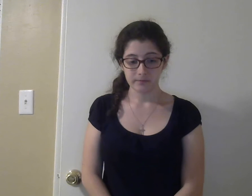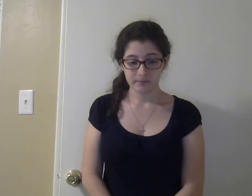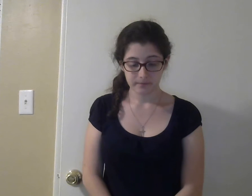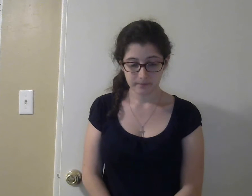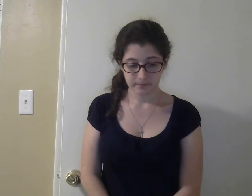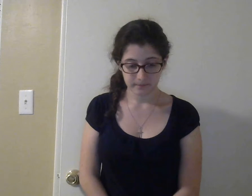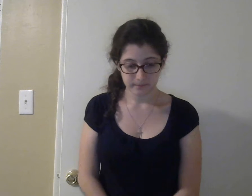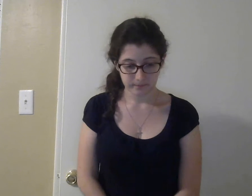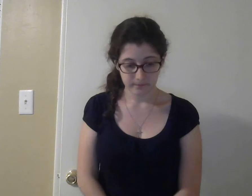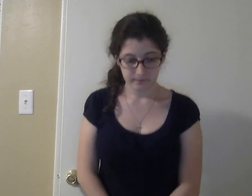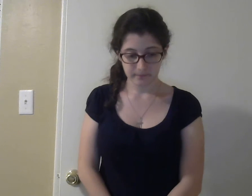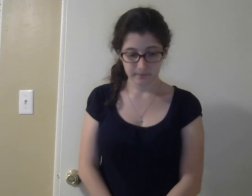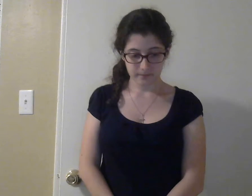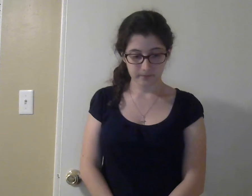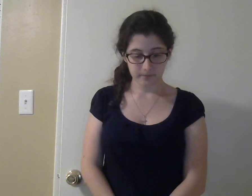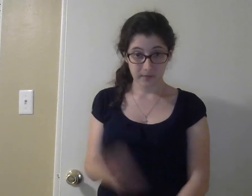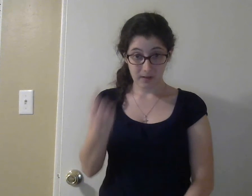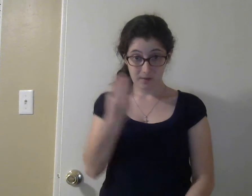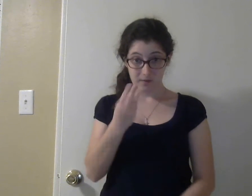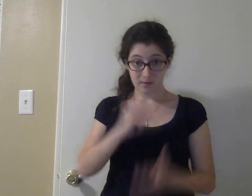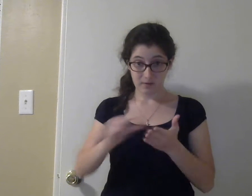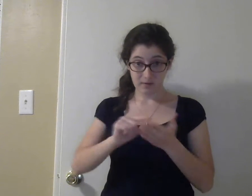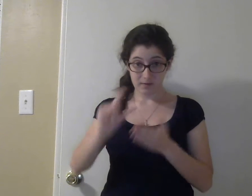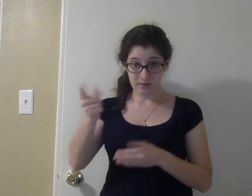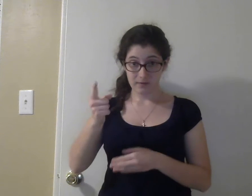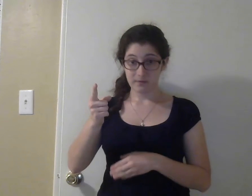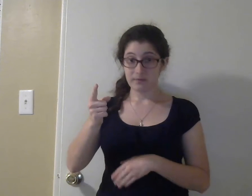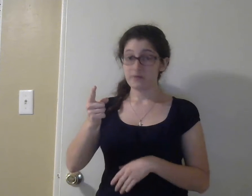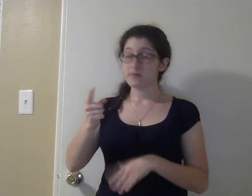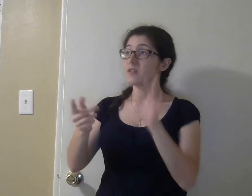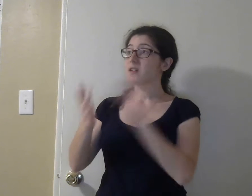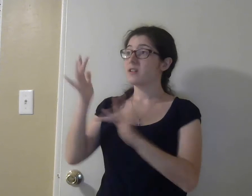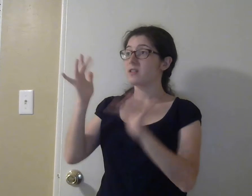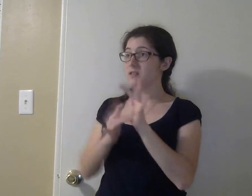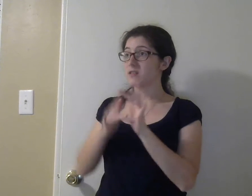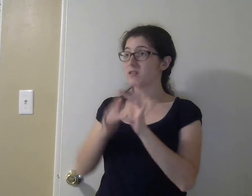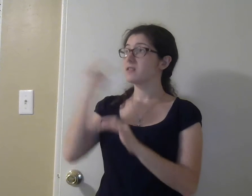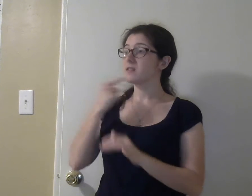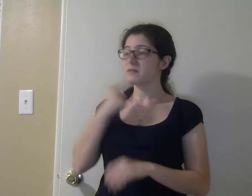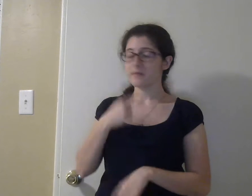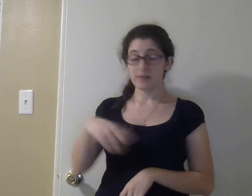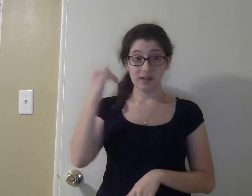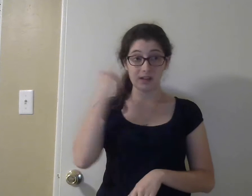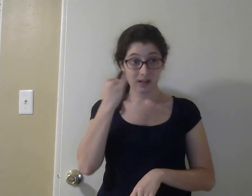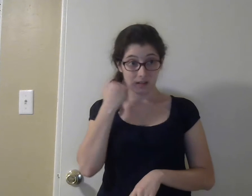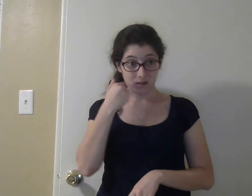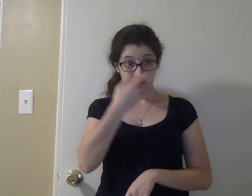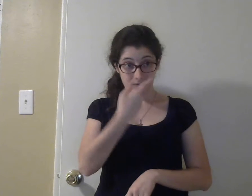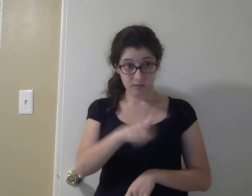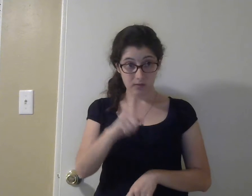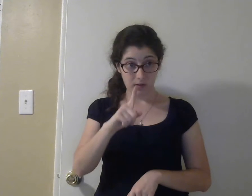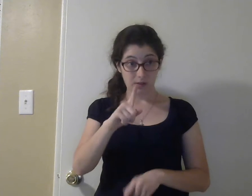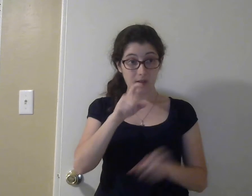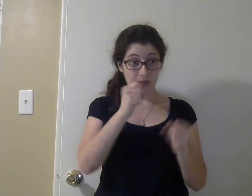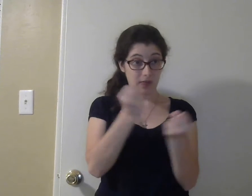few verses later, he says, whoever loves father or mother more than me is not worthy of me. And whoever loves son